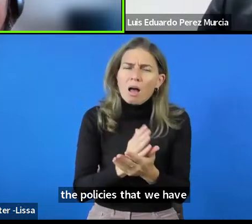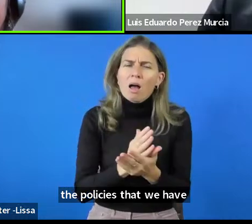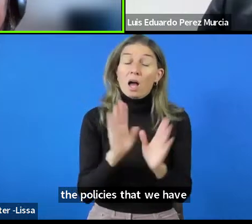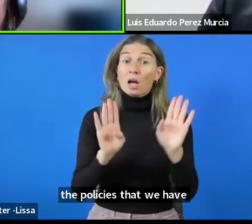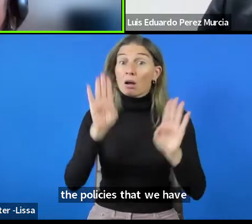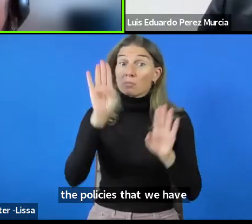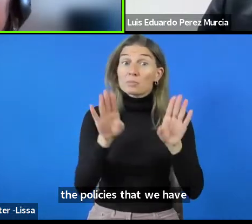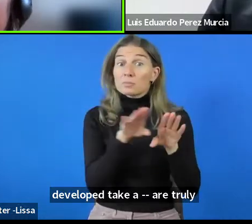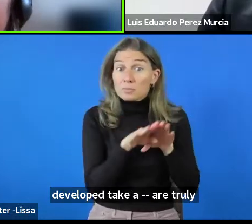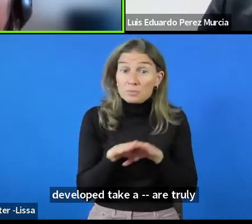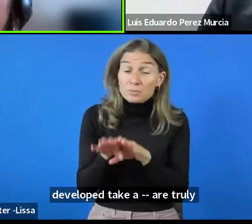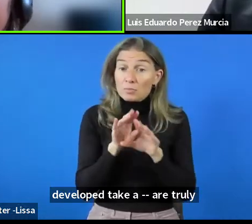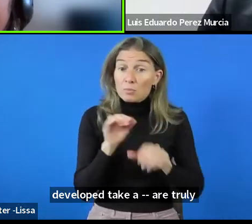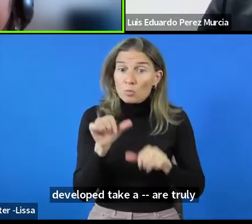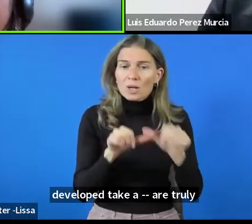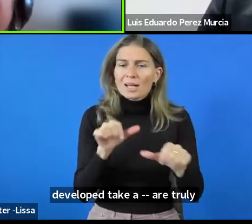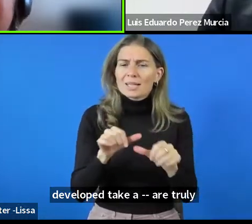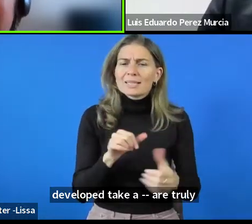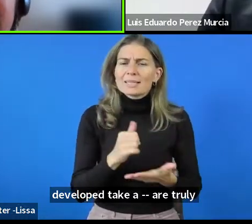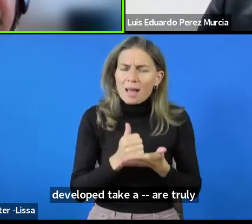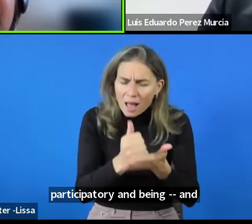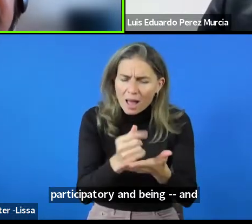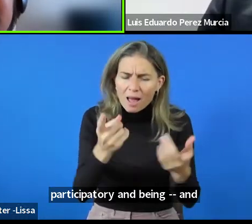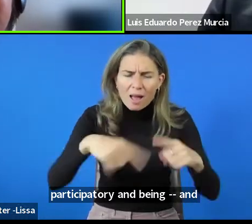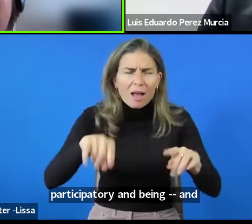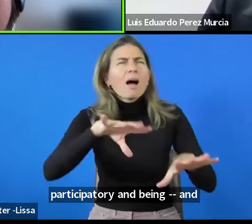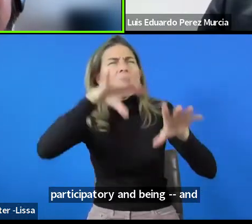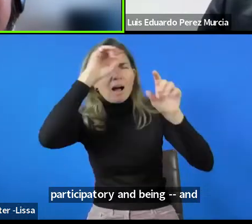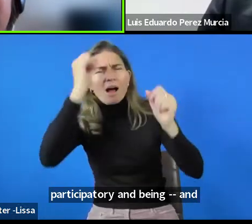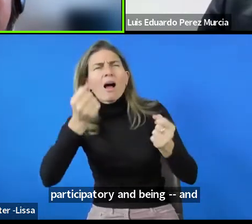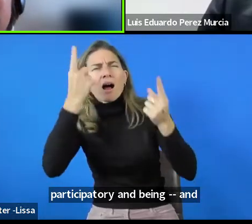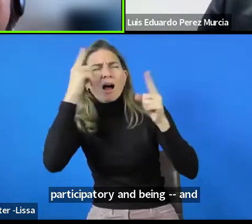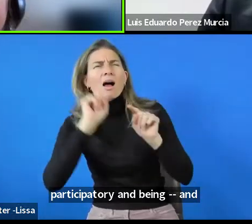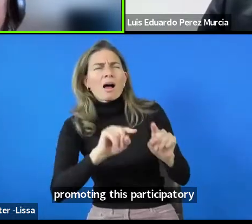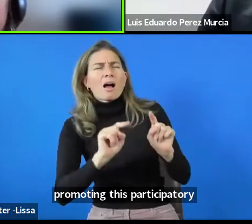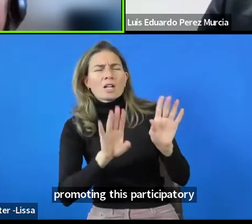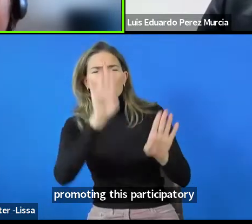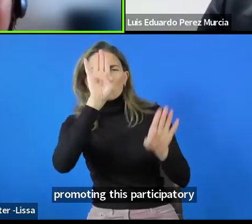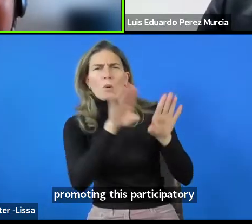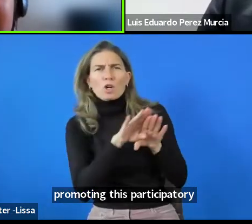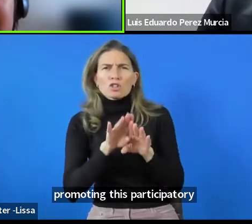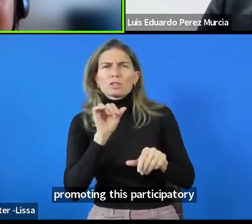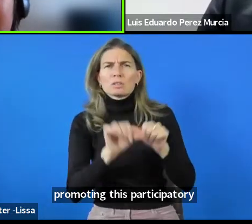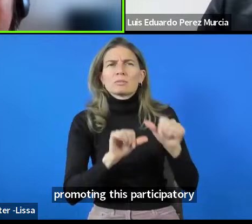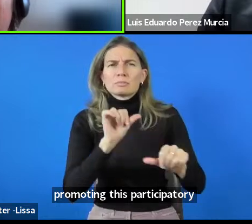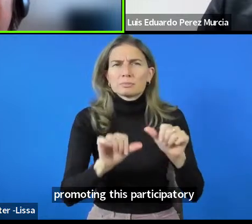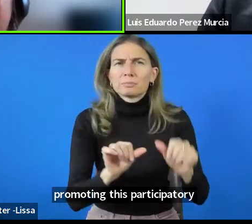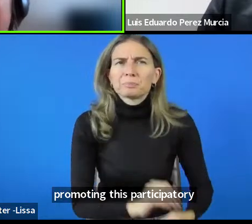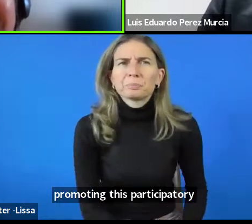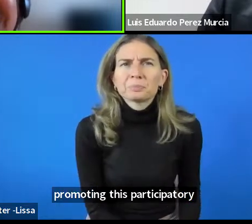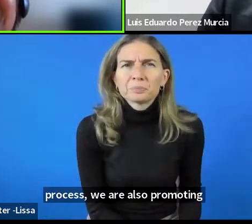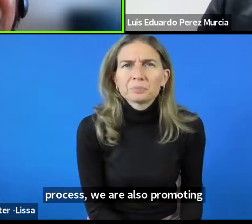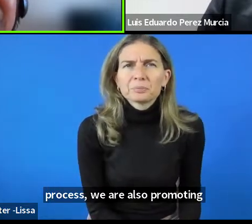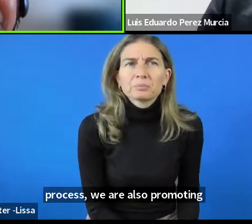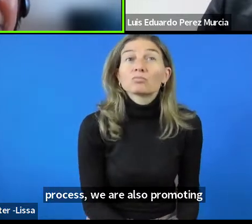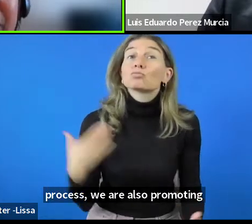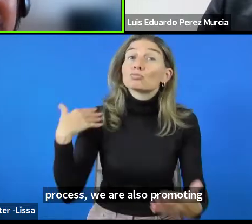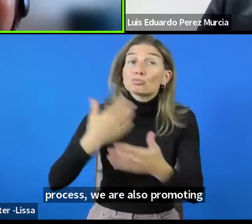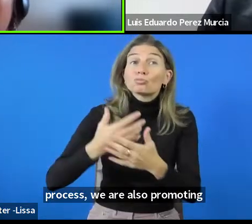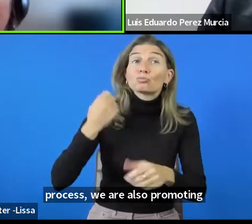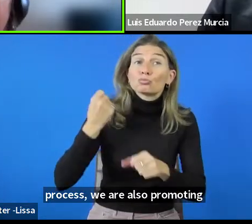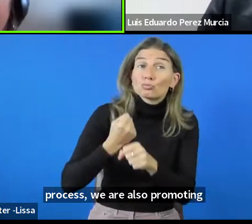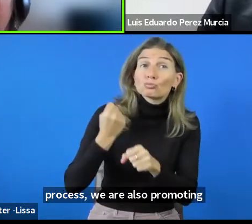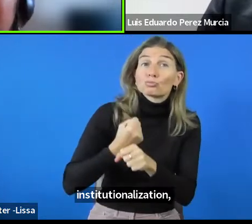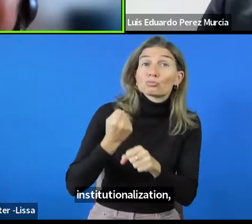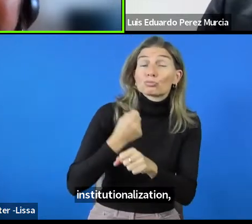and promoting this participatory process. We are also promoting institutionalization, accountability, and the